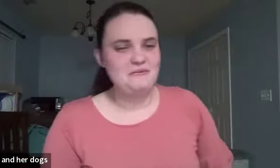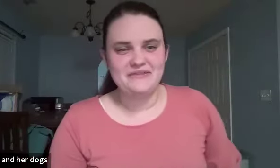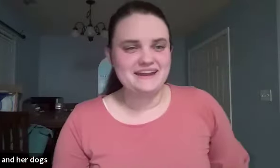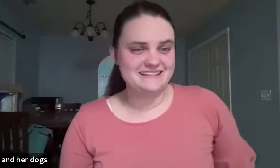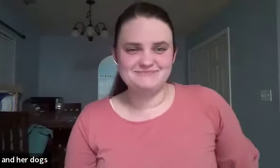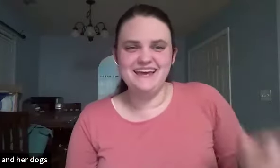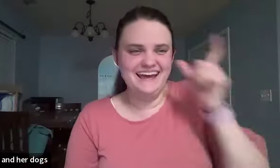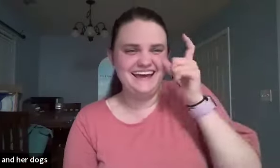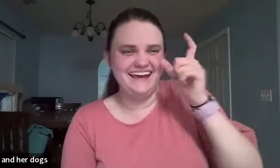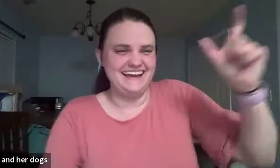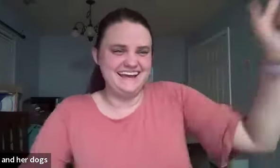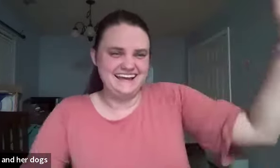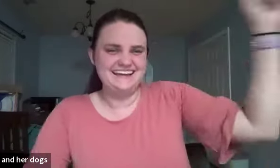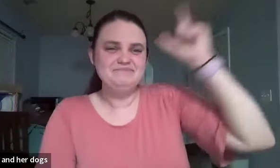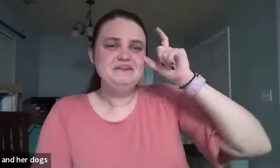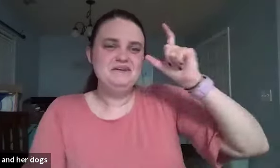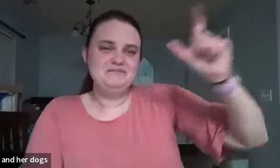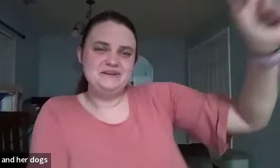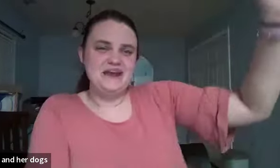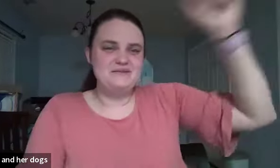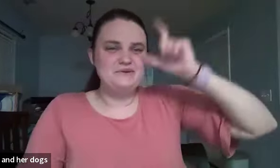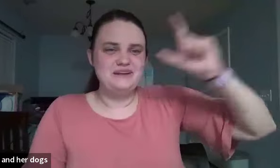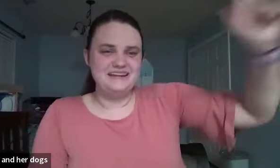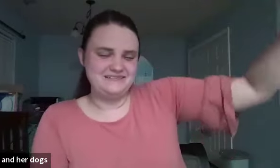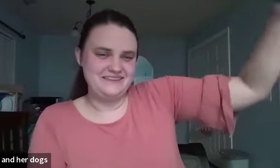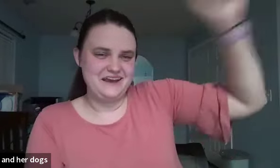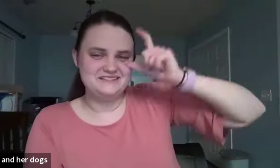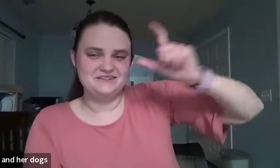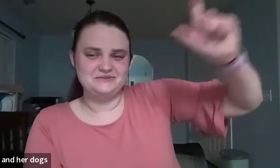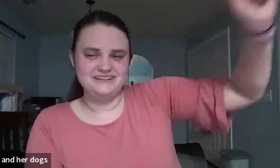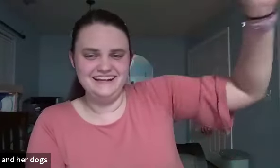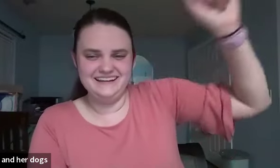what that is. But yeah, the moon hitting you in the eye is a good one.